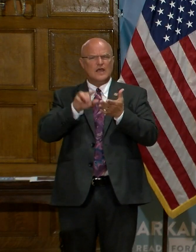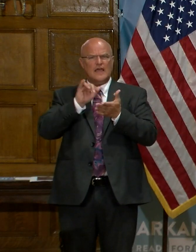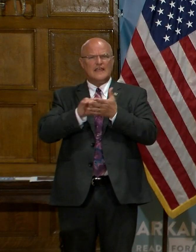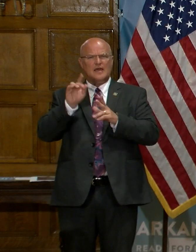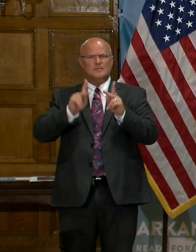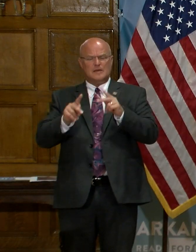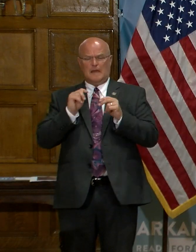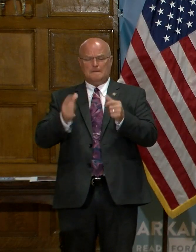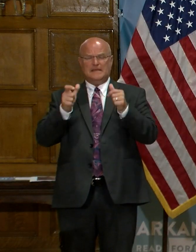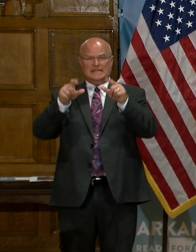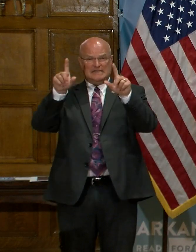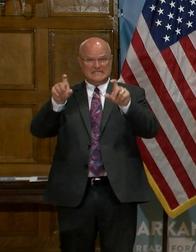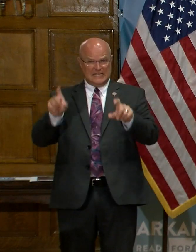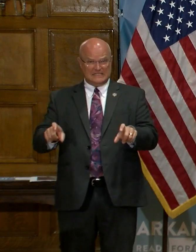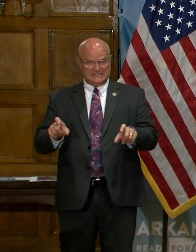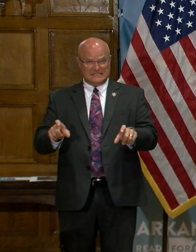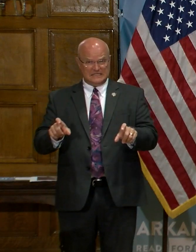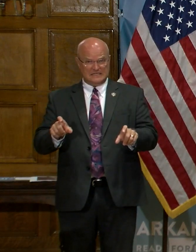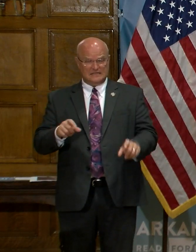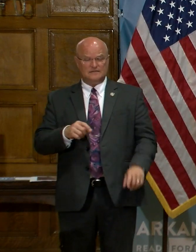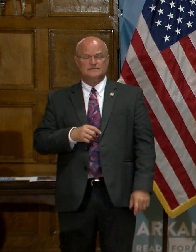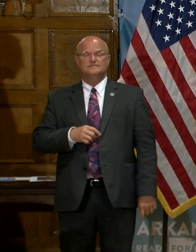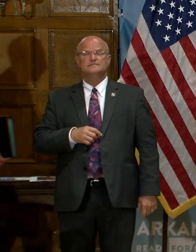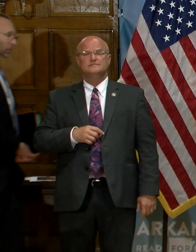people immediately tested?